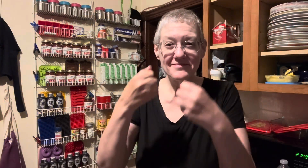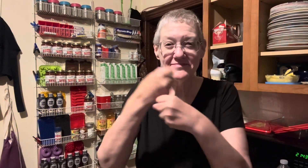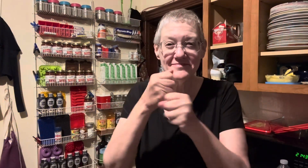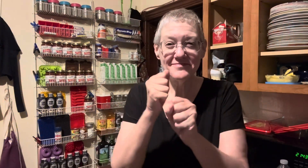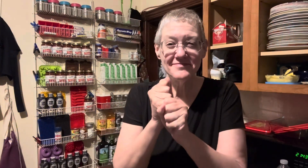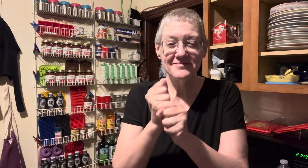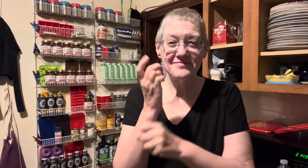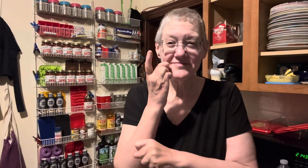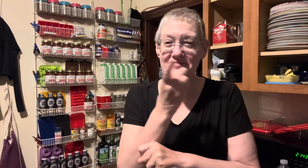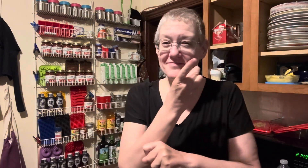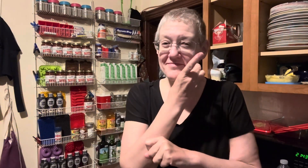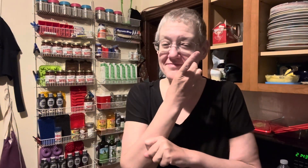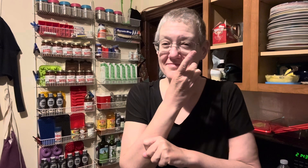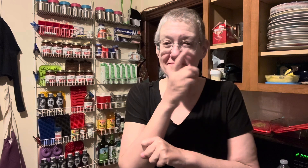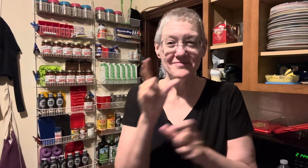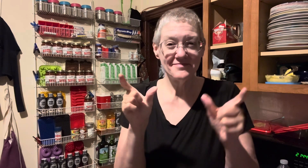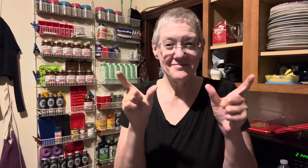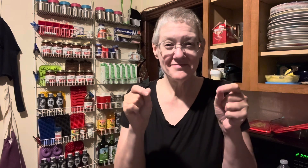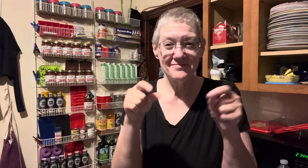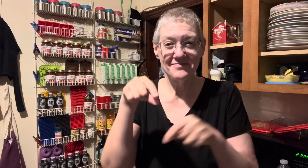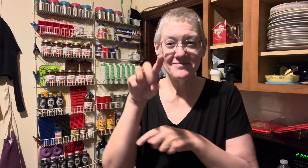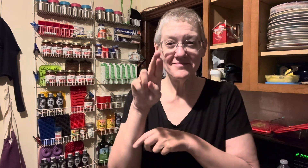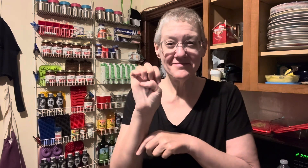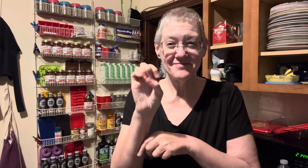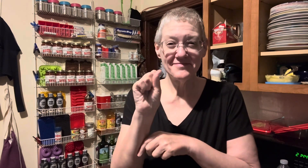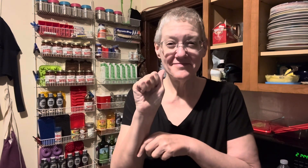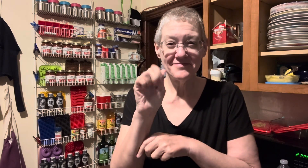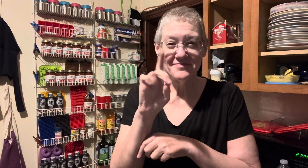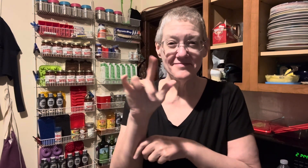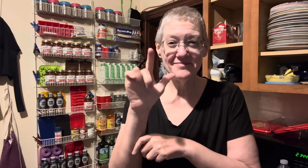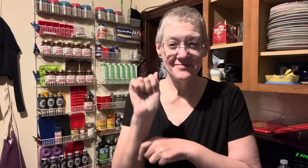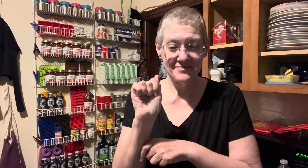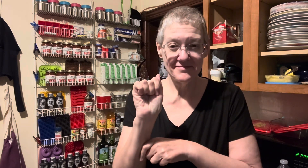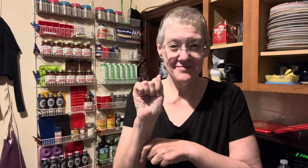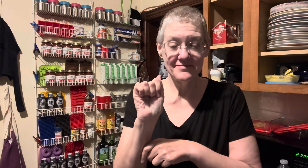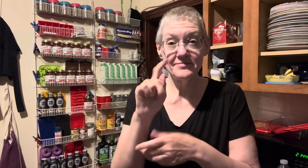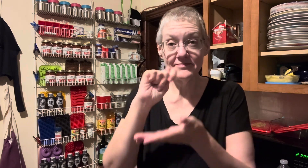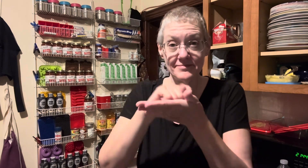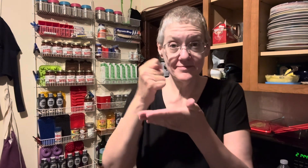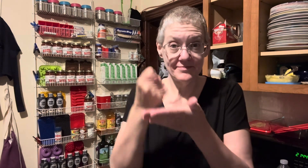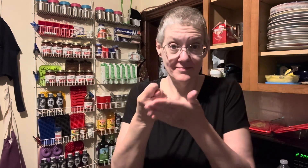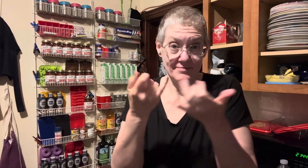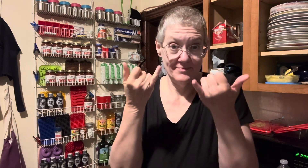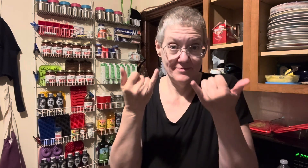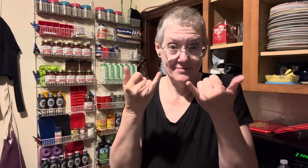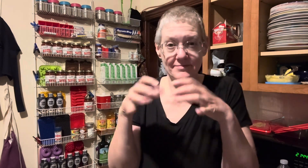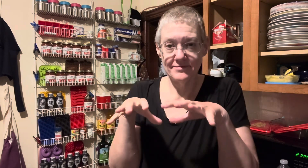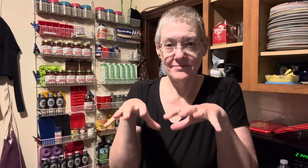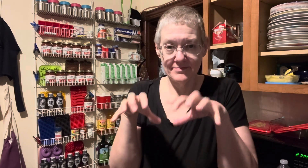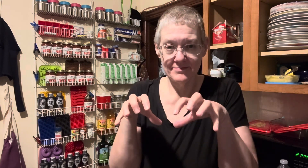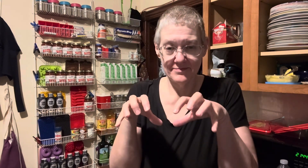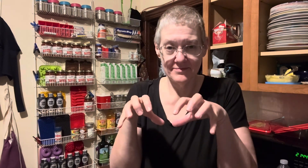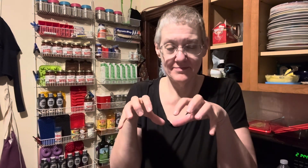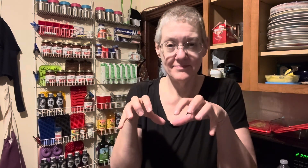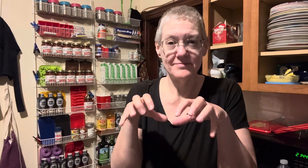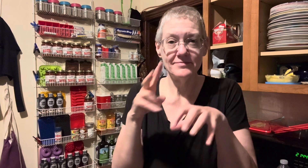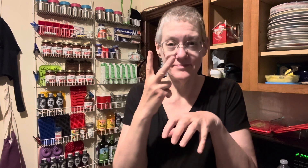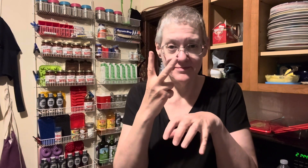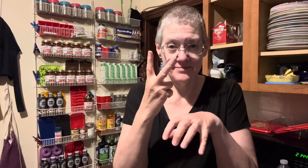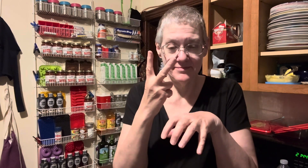Last, I'm going to make Dale's crab quesadilla. I'm going to use 2 keto flour tortillas, which